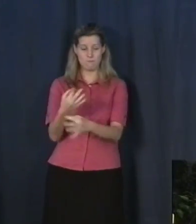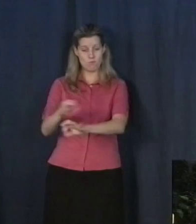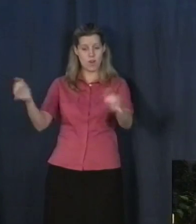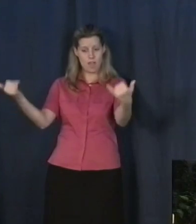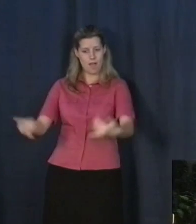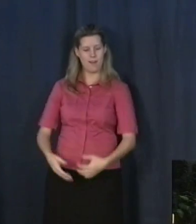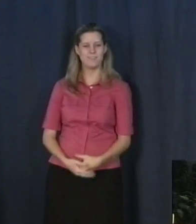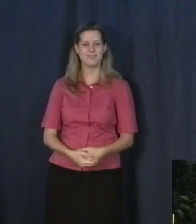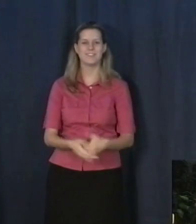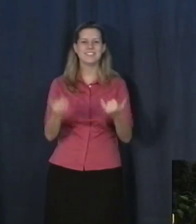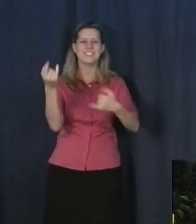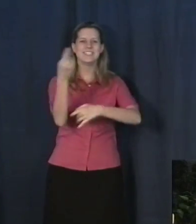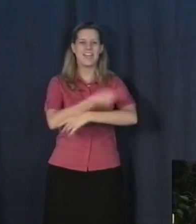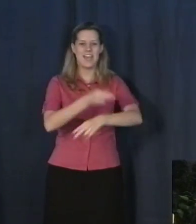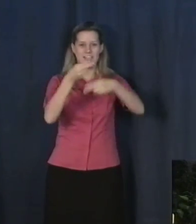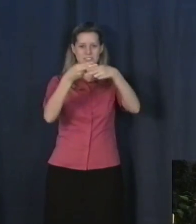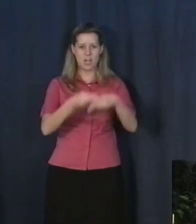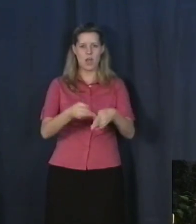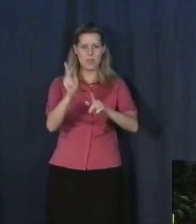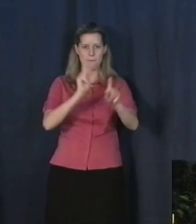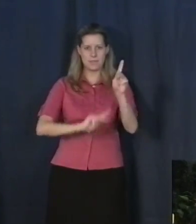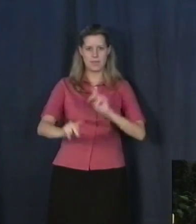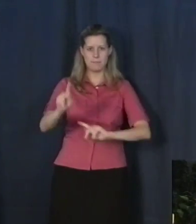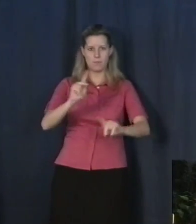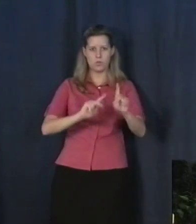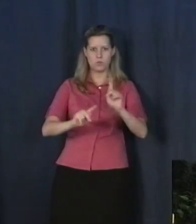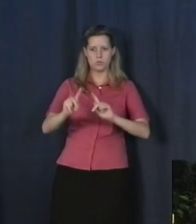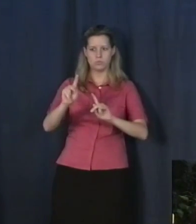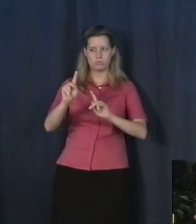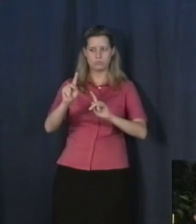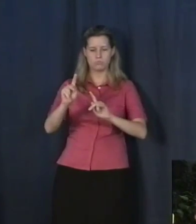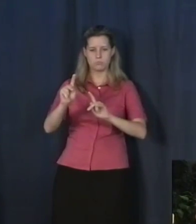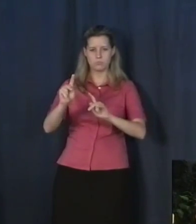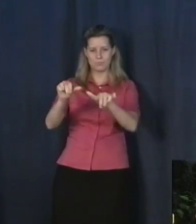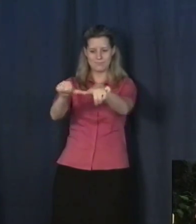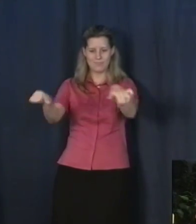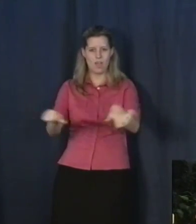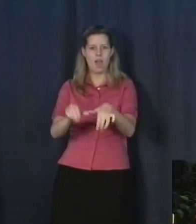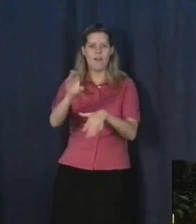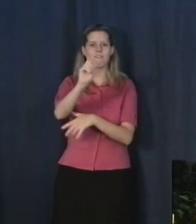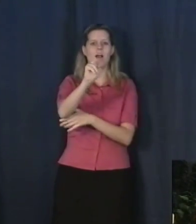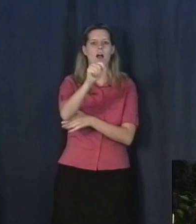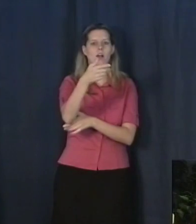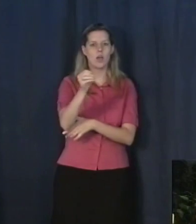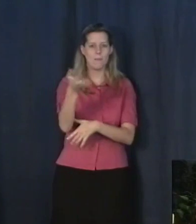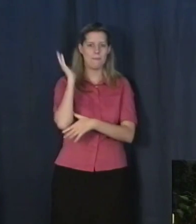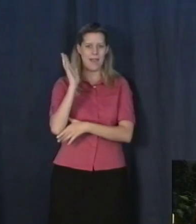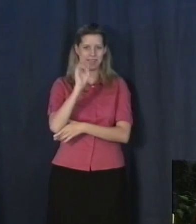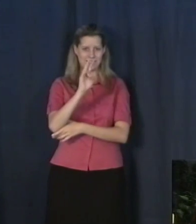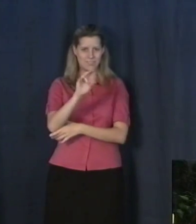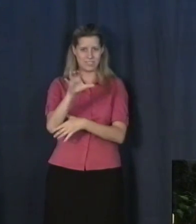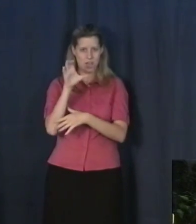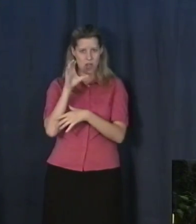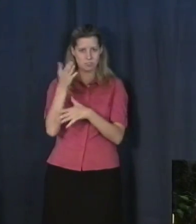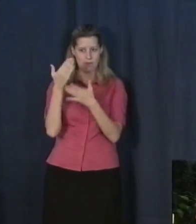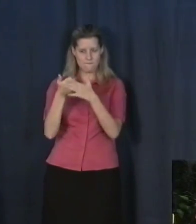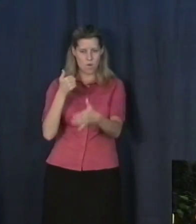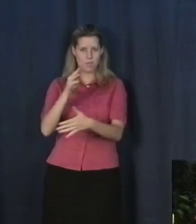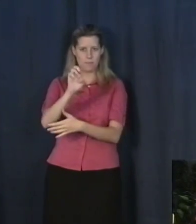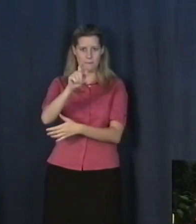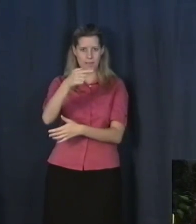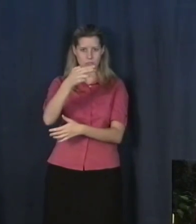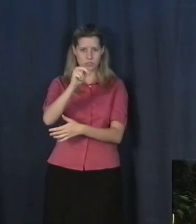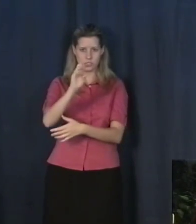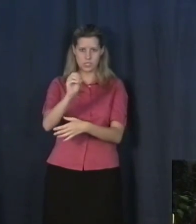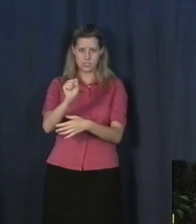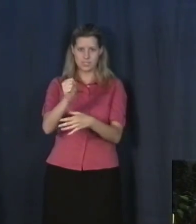Well, today it's called the People's Republic of Congo. But back in the 1700s, even before Belgians went in there, some